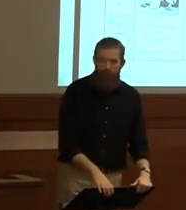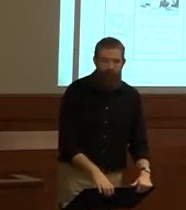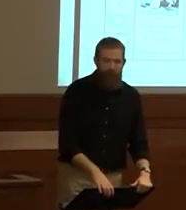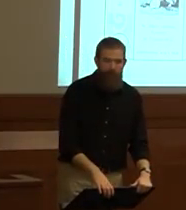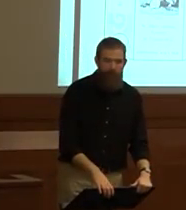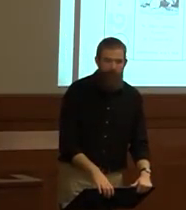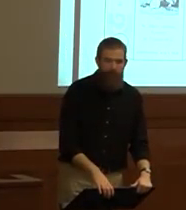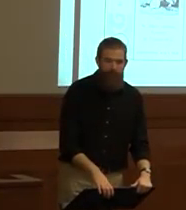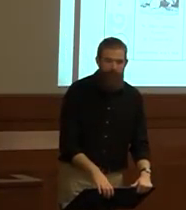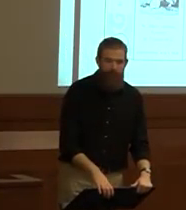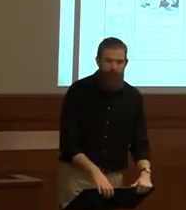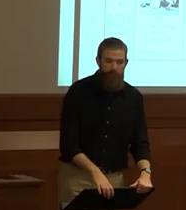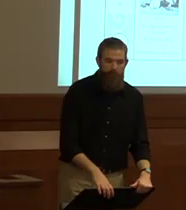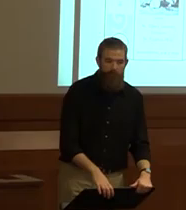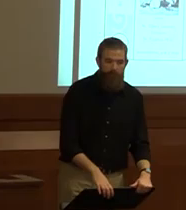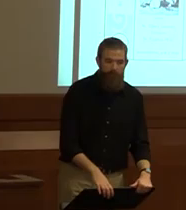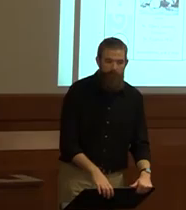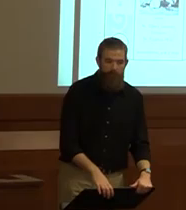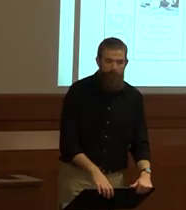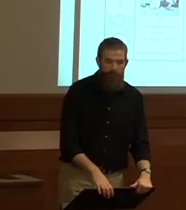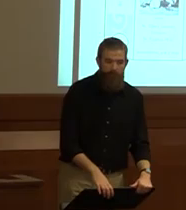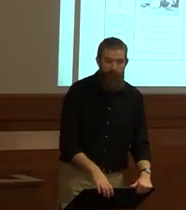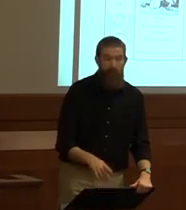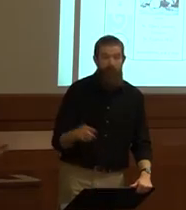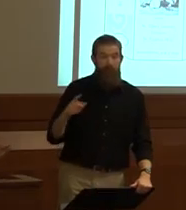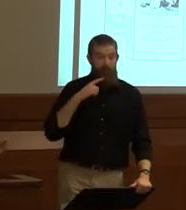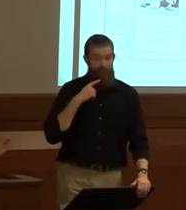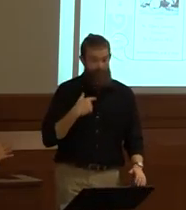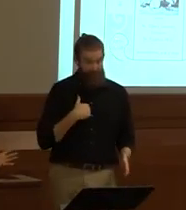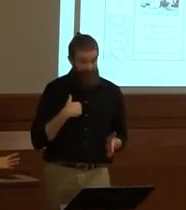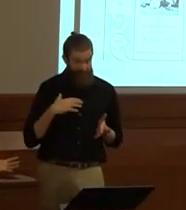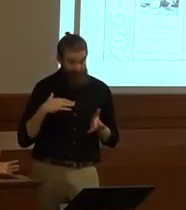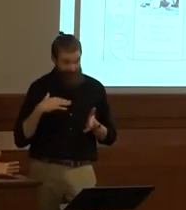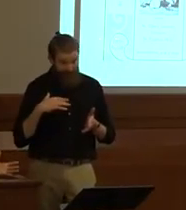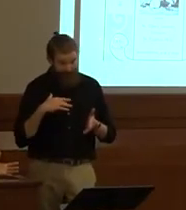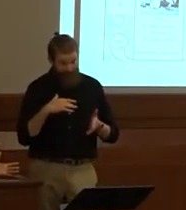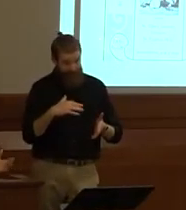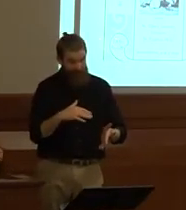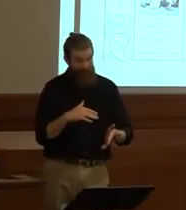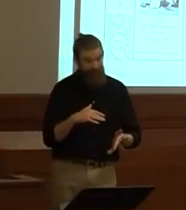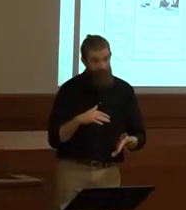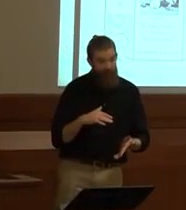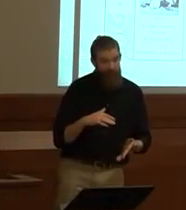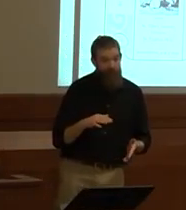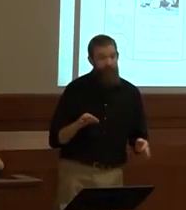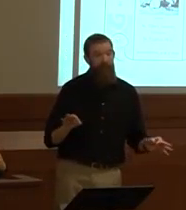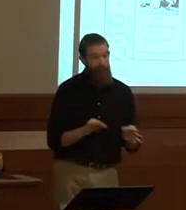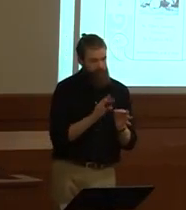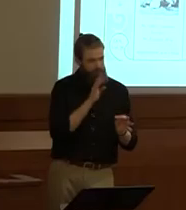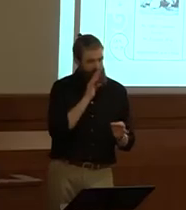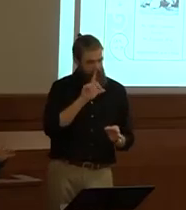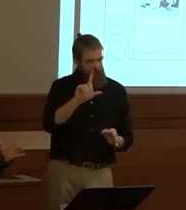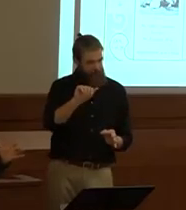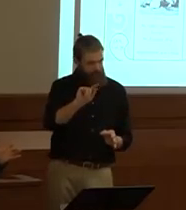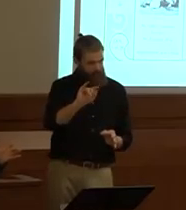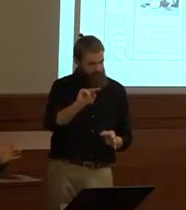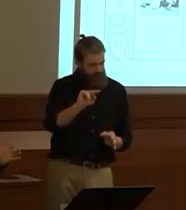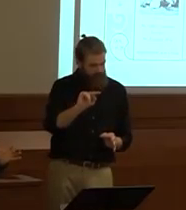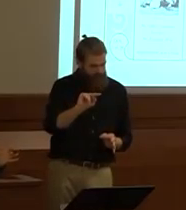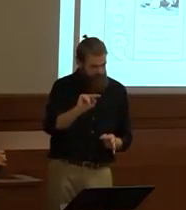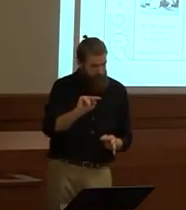from what I have studied, the Mass would be in Latin, and it would go on as